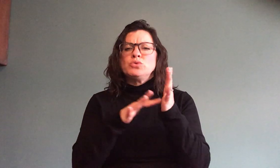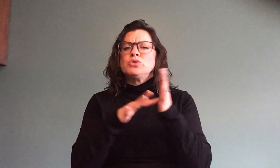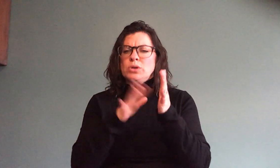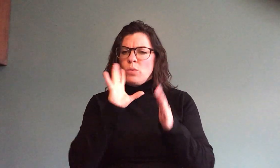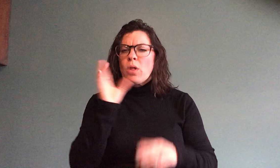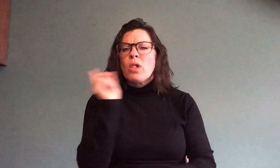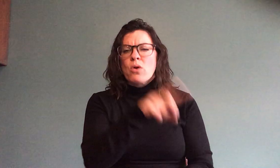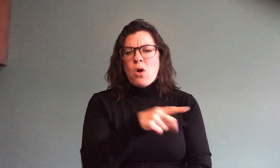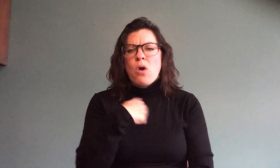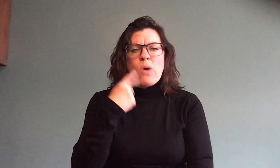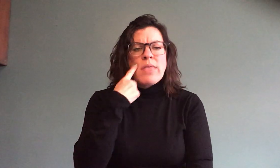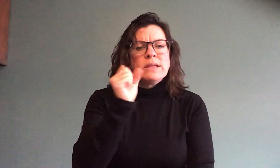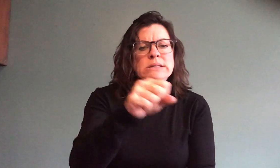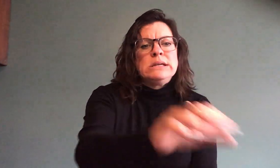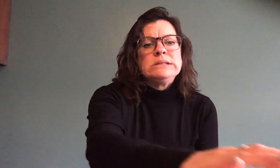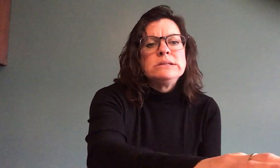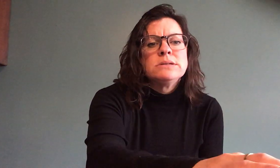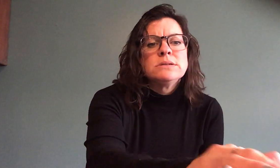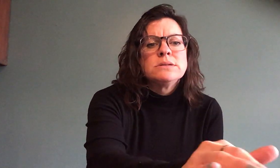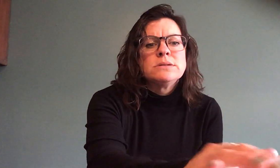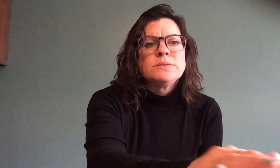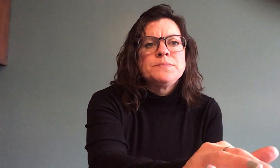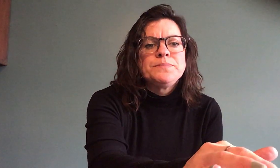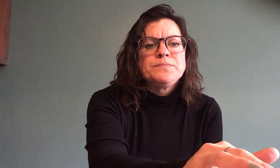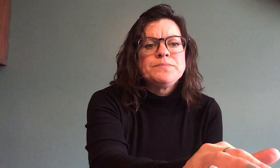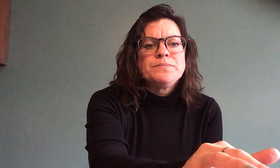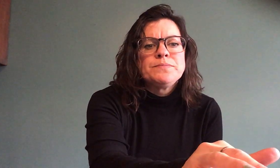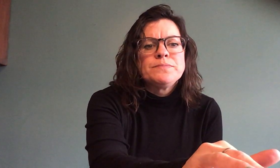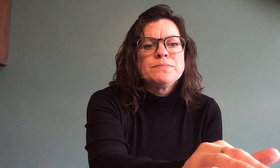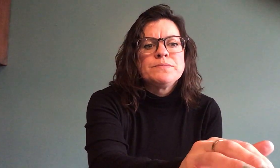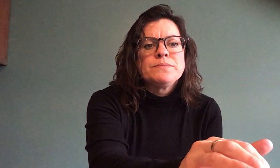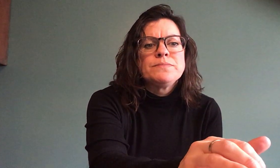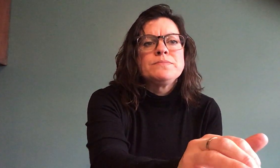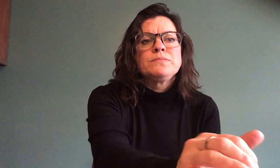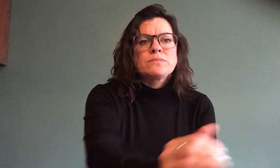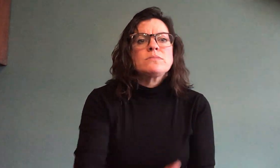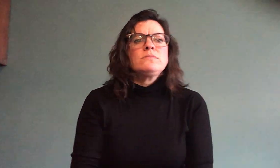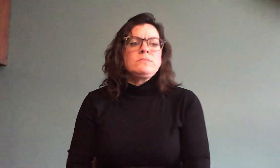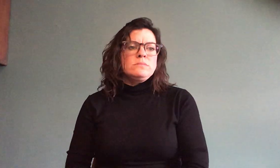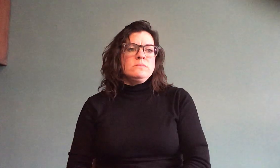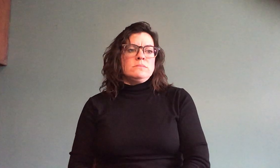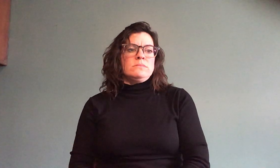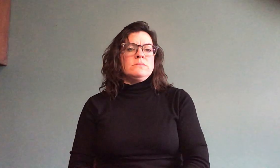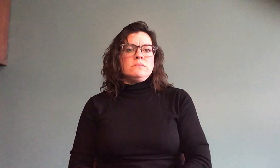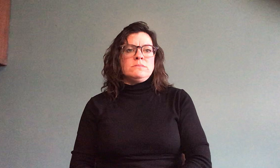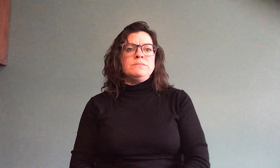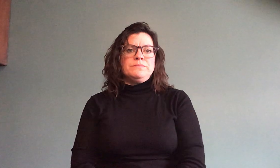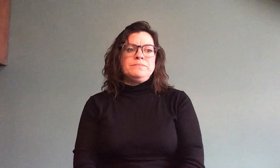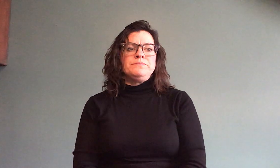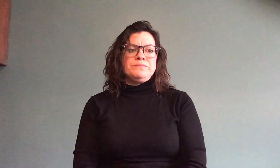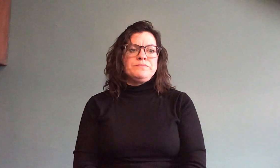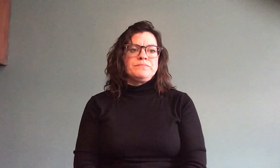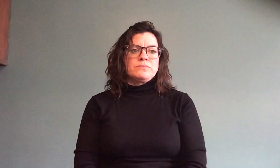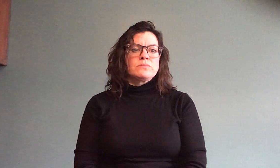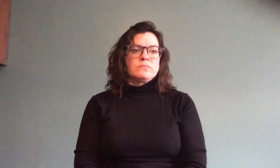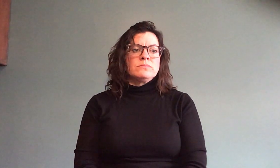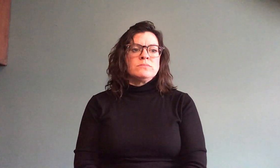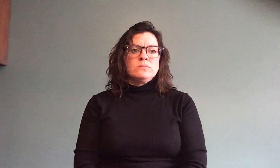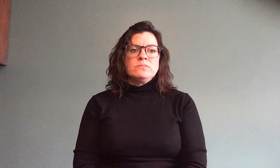Project Share, which is across the street, to do some work. I'm going to make sure that everyone has a vest on when we go over